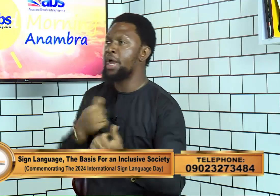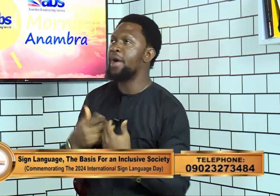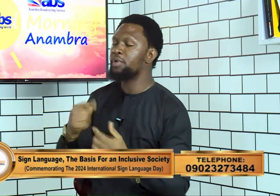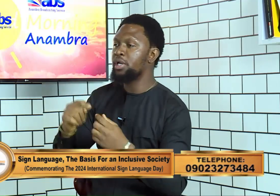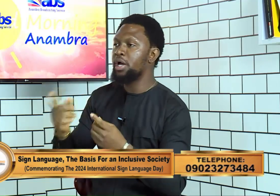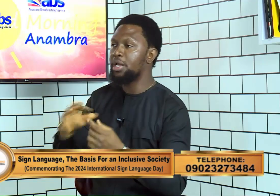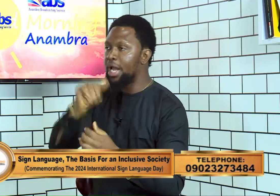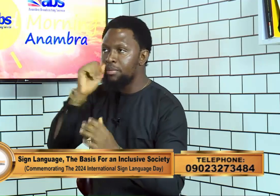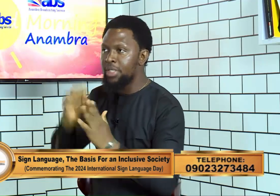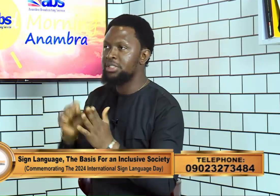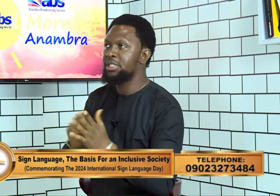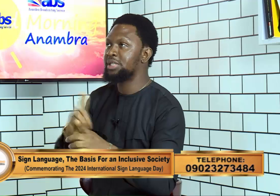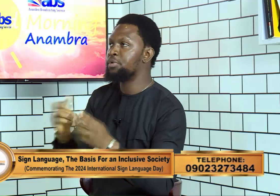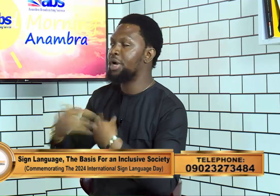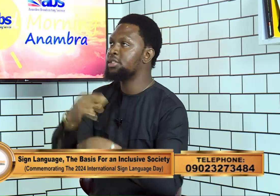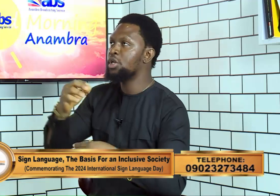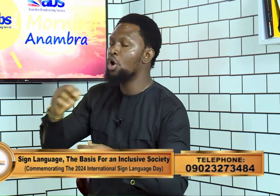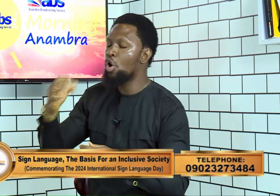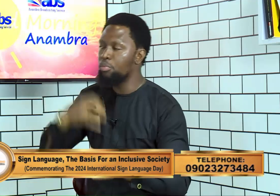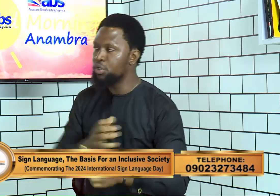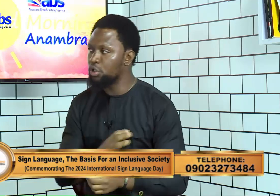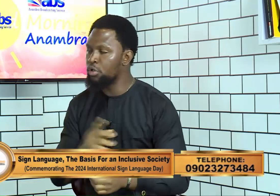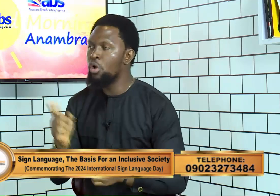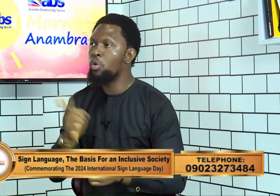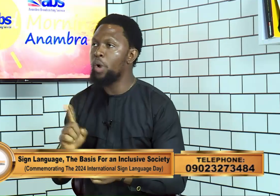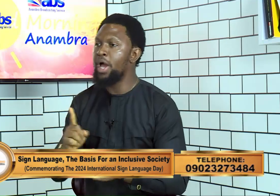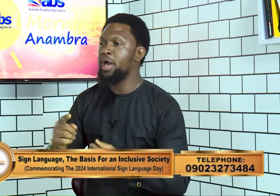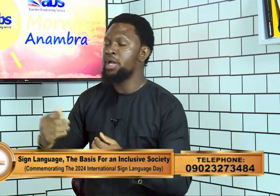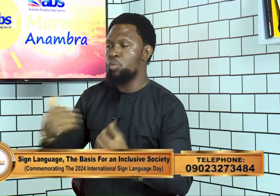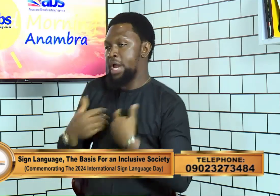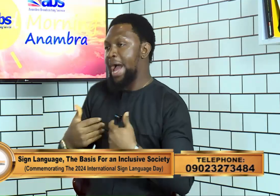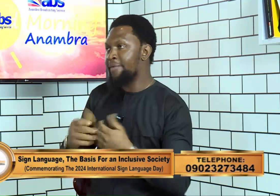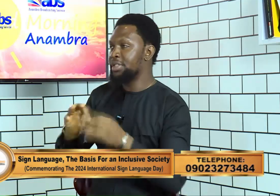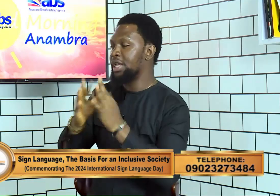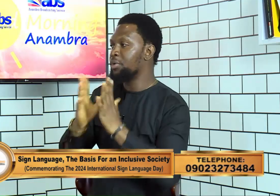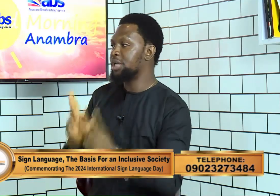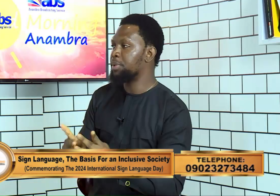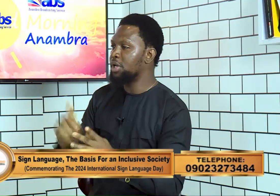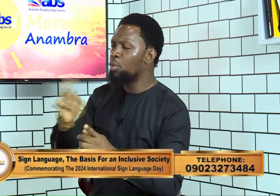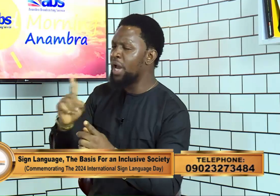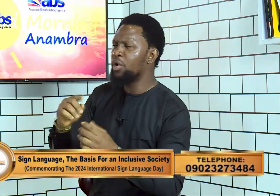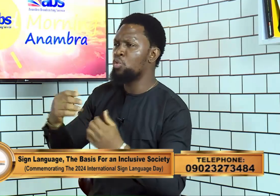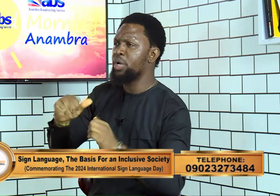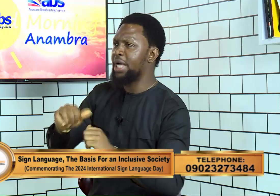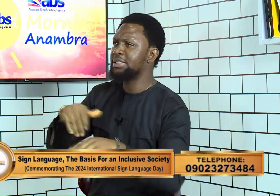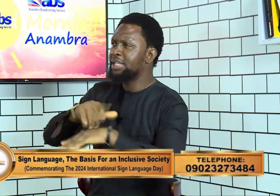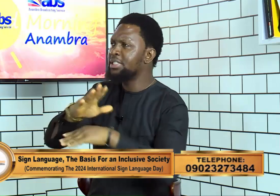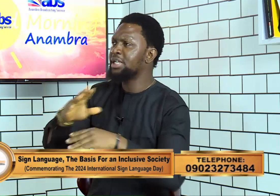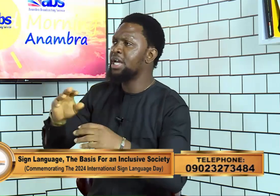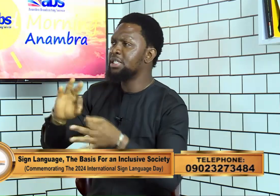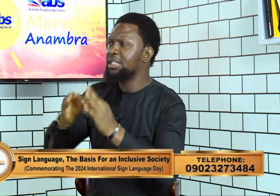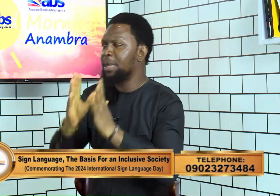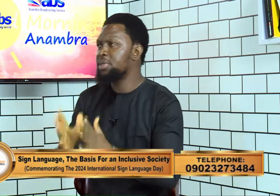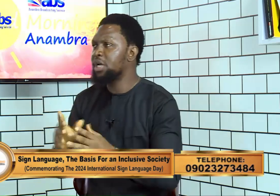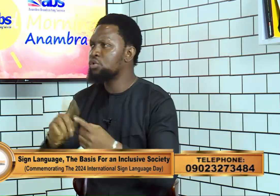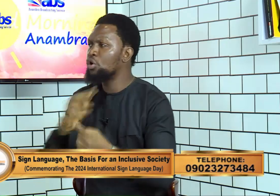we have the Anambra State Disability Rights Commission, where we have a sign language interpreter, where we can send